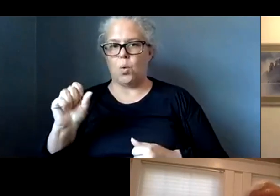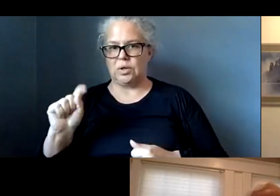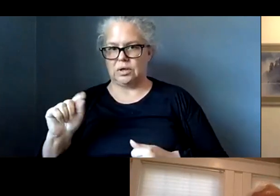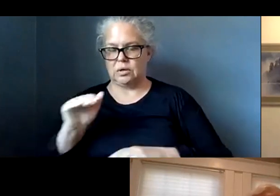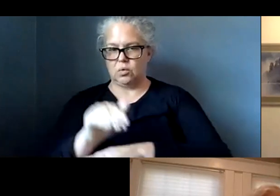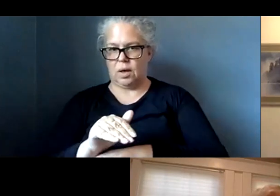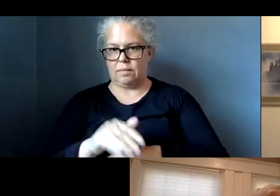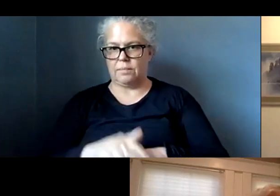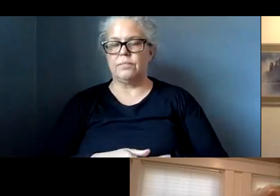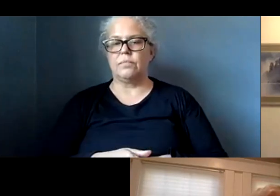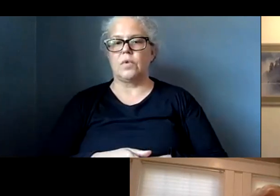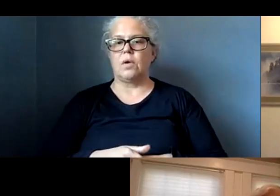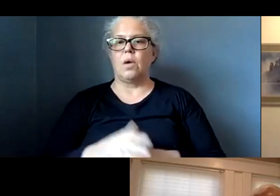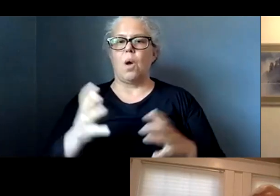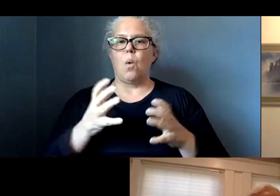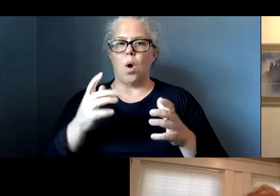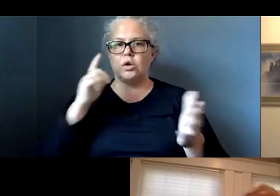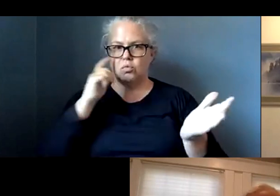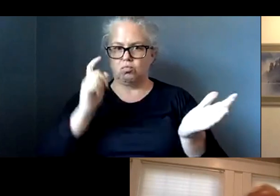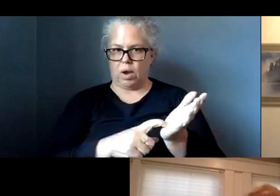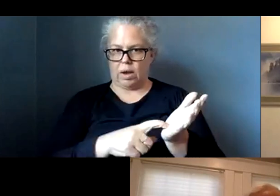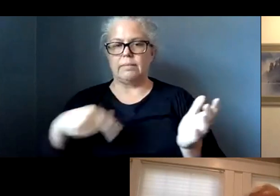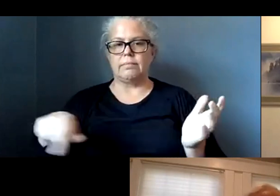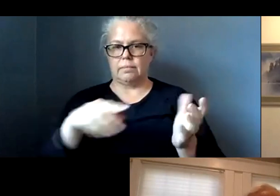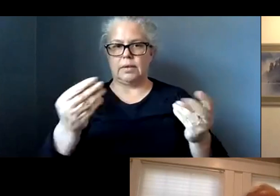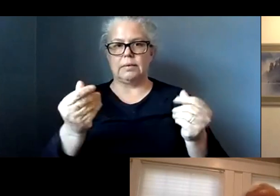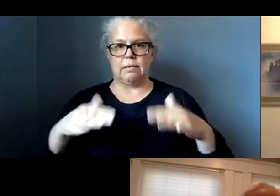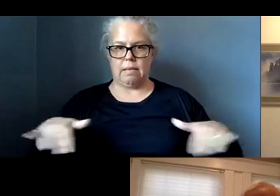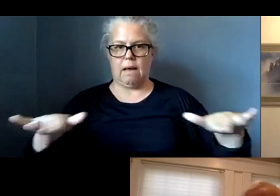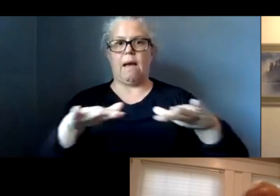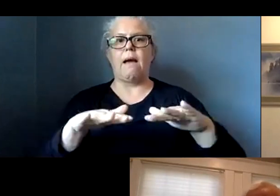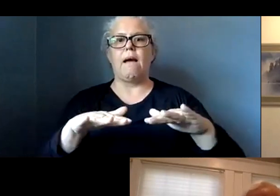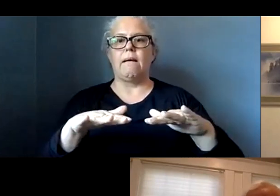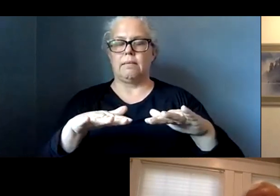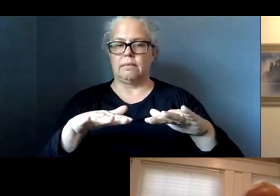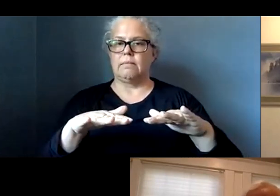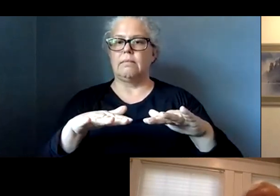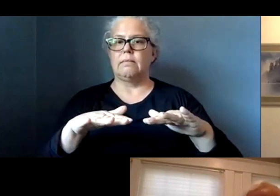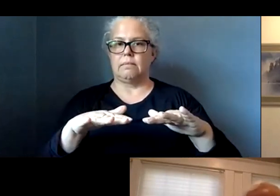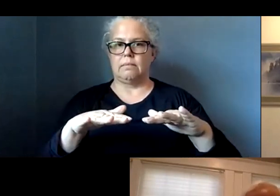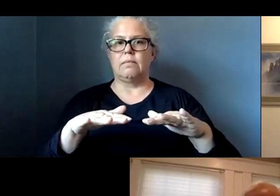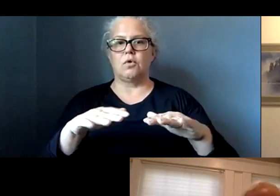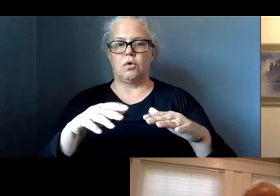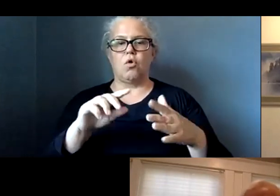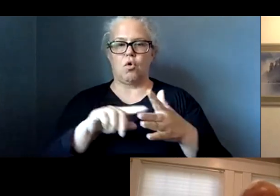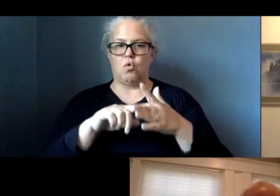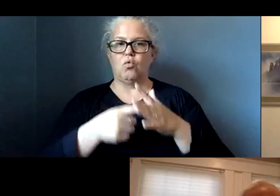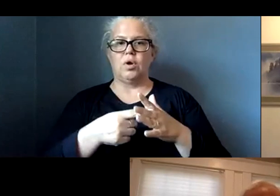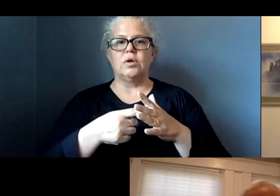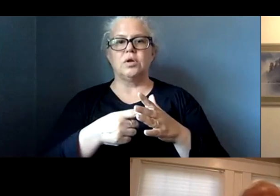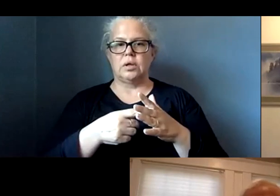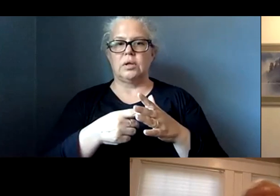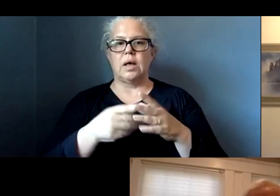like to begin with the Land Acknowledgement. The Rose O'Neill Literary House acknowledges this region as the original homelands